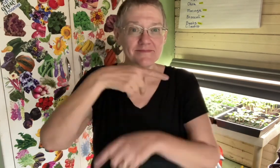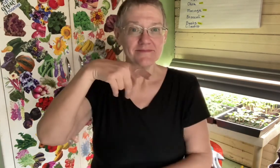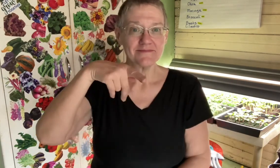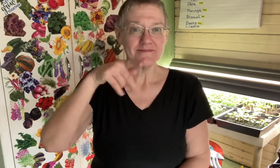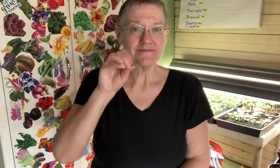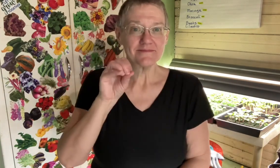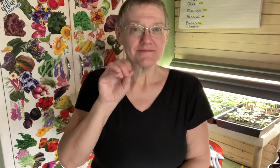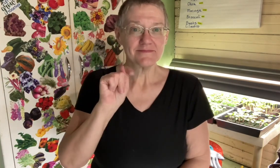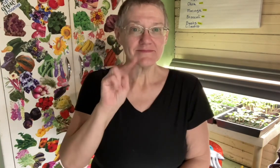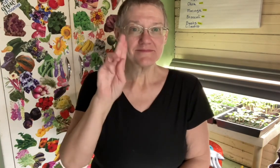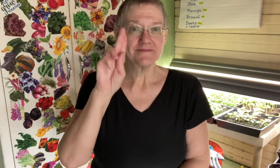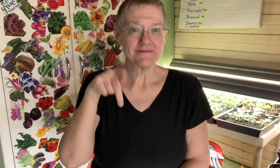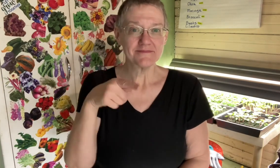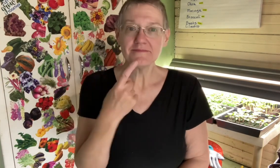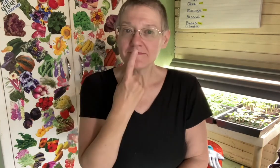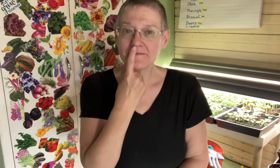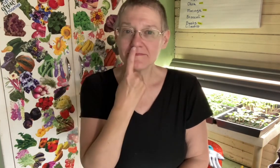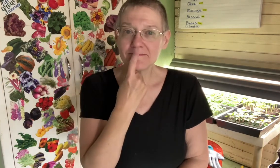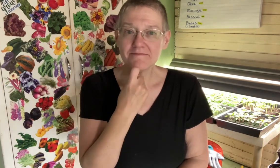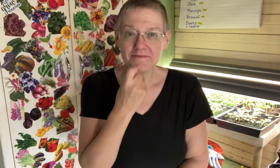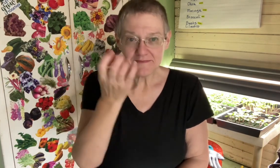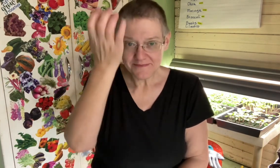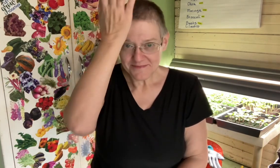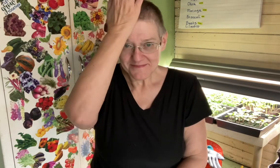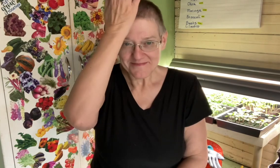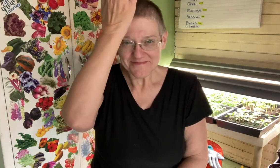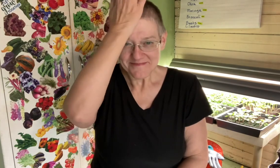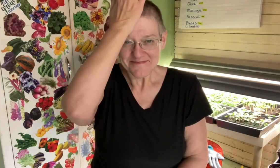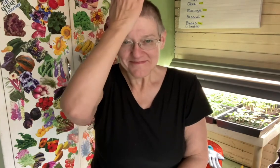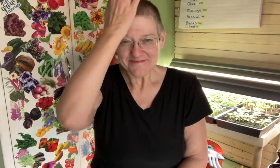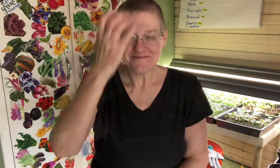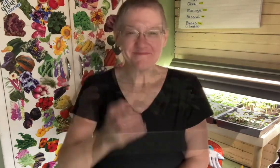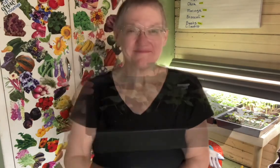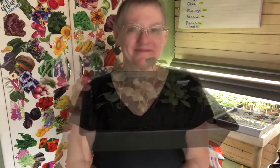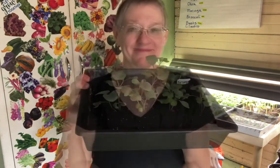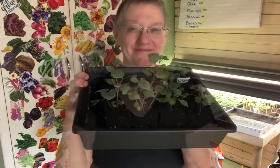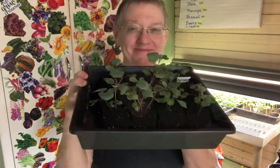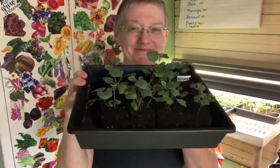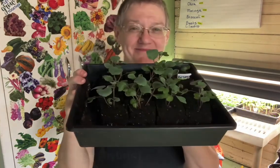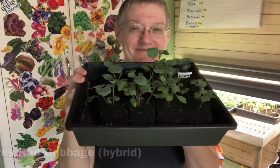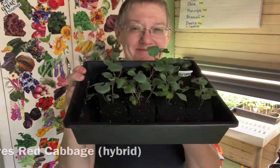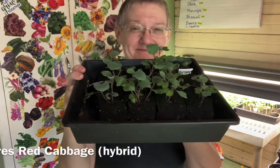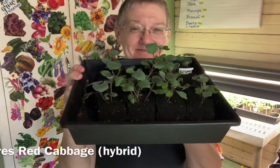Today we're going to pot up red cabbage.